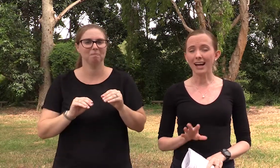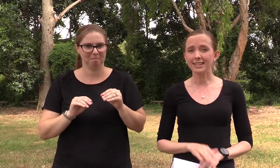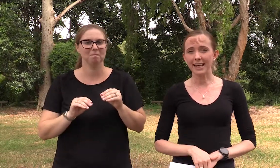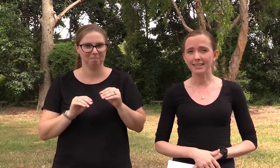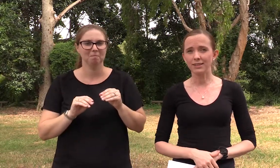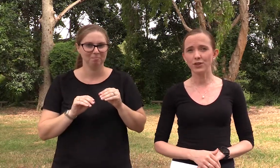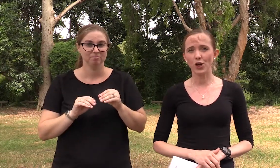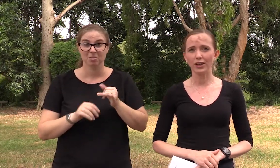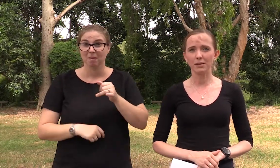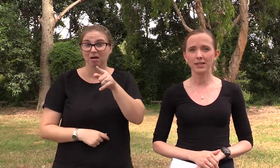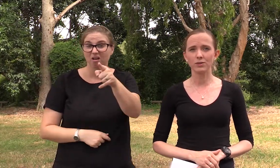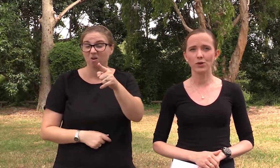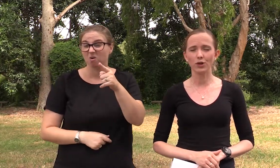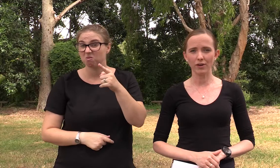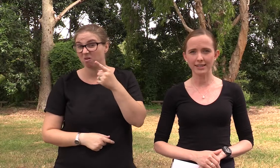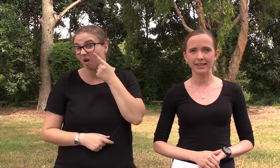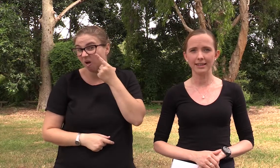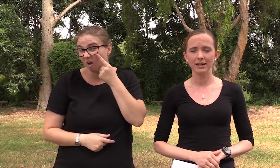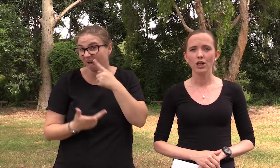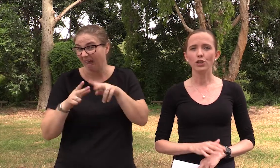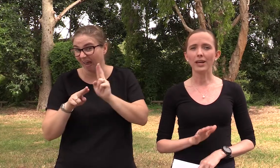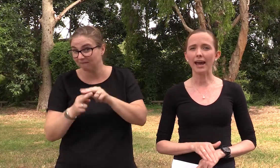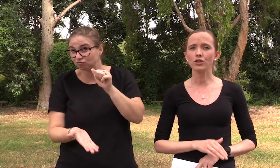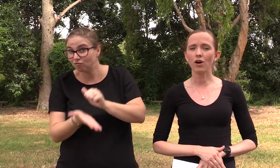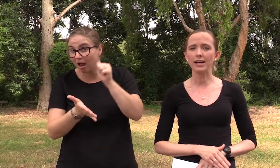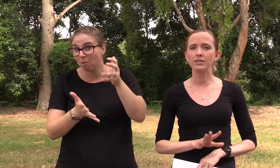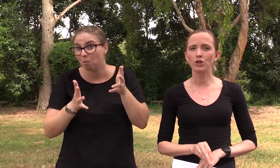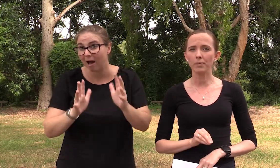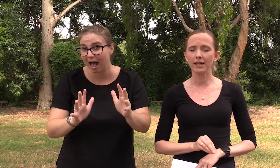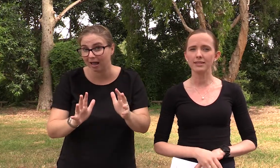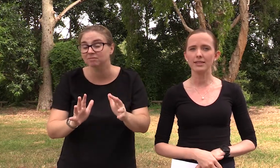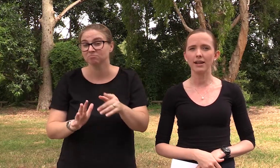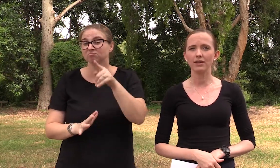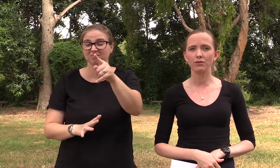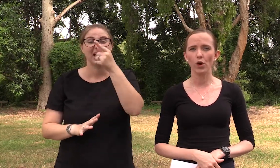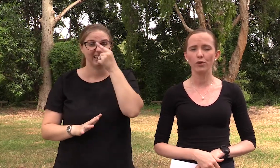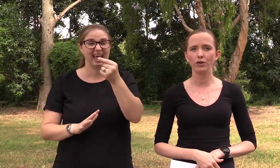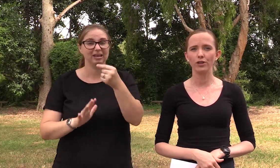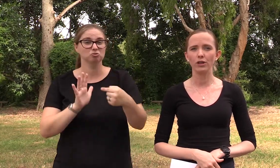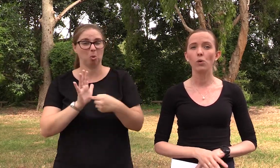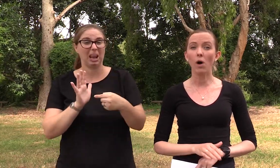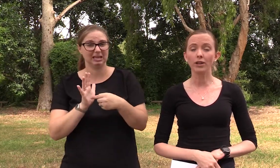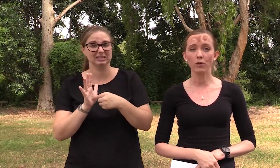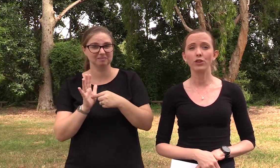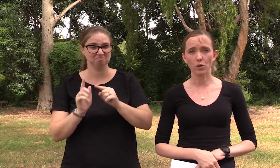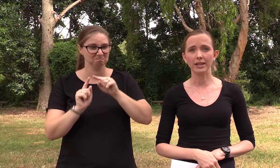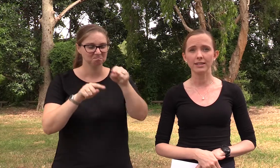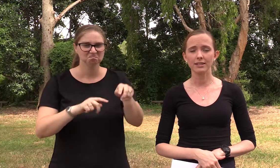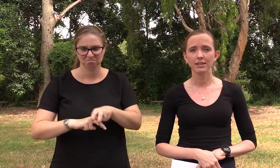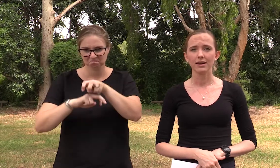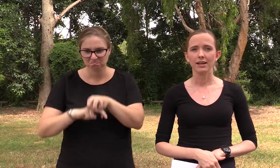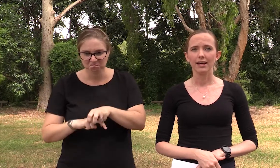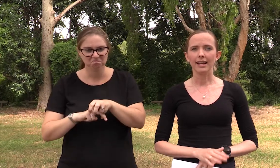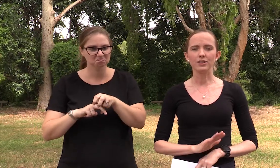If you would like to test if you're turning the muscles on correctly, you can try stopping and starting the flow of urine while you're on the